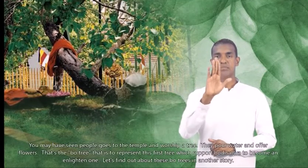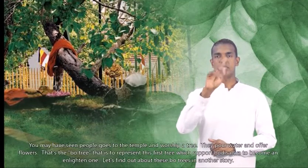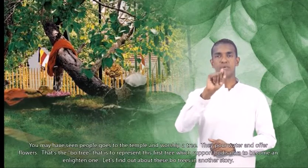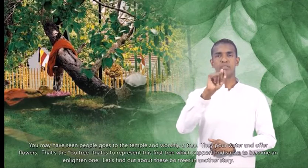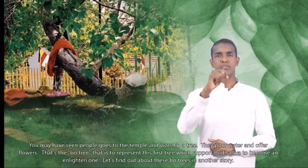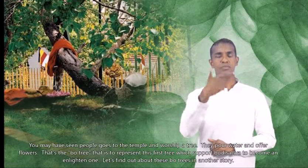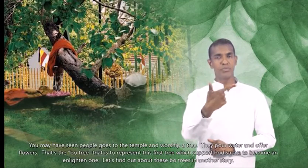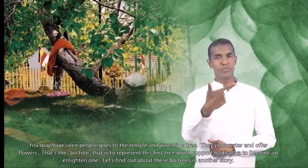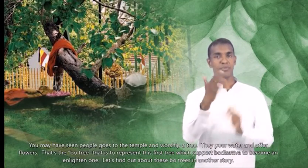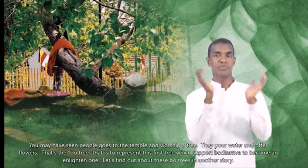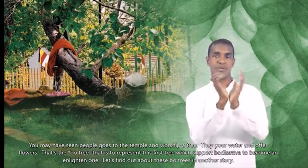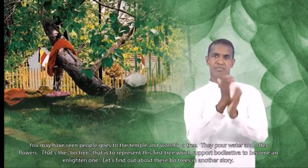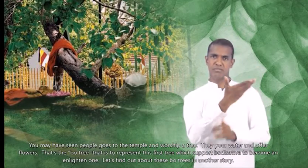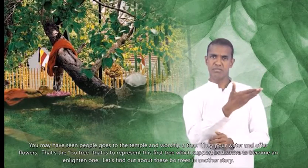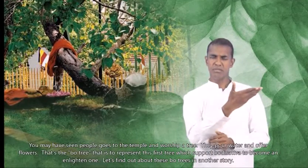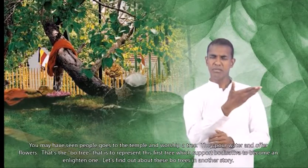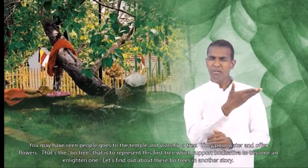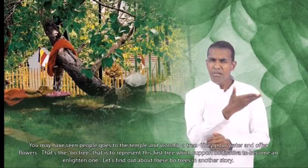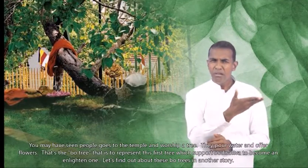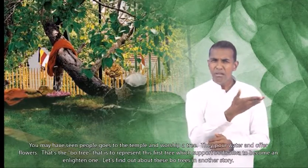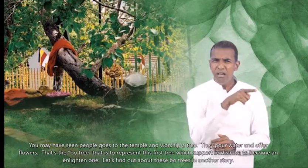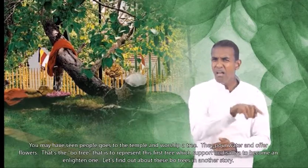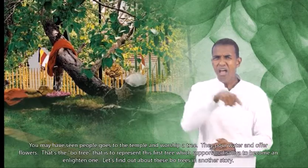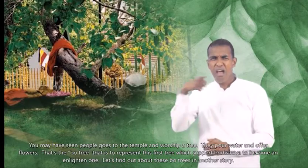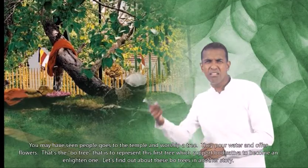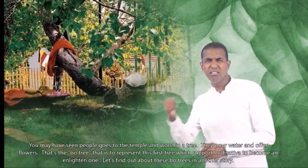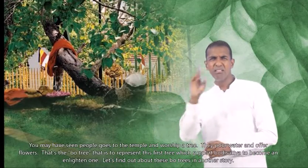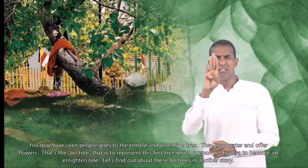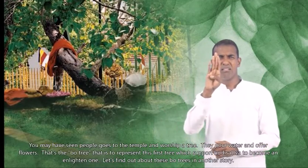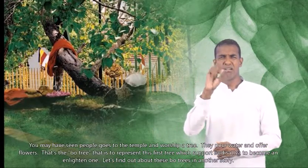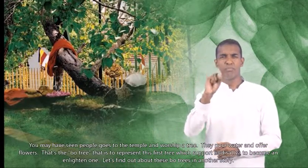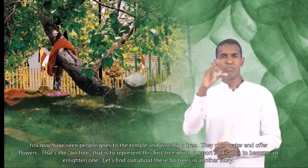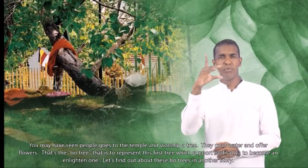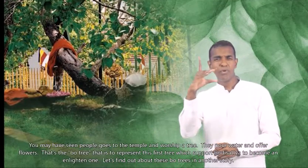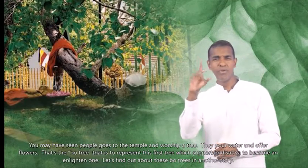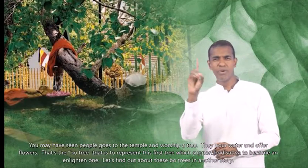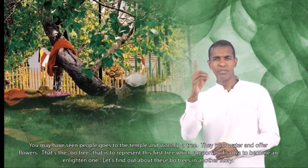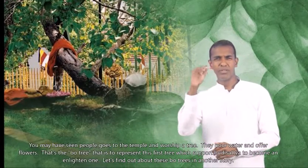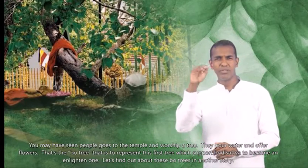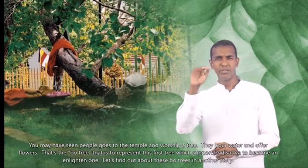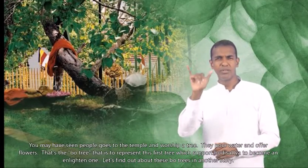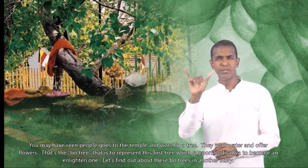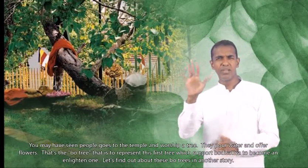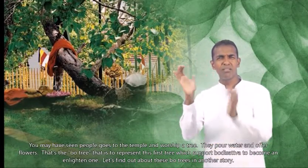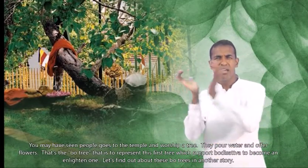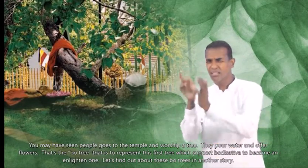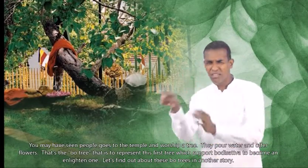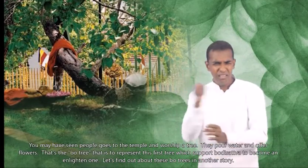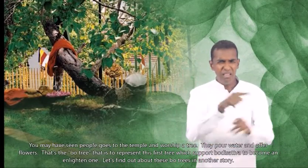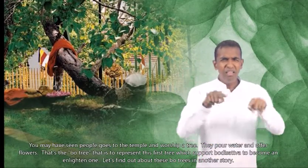You may have seen some people go to the temple and worship a tree. They pour water and offer